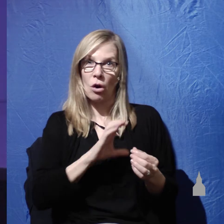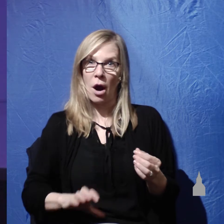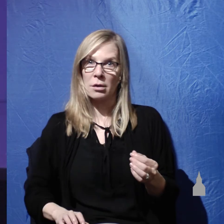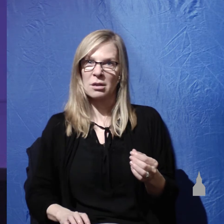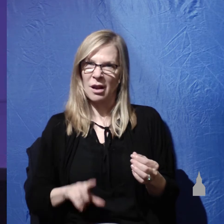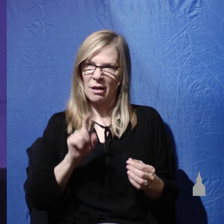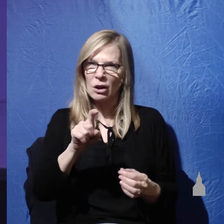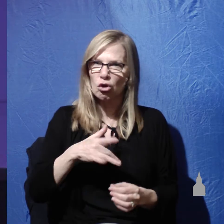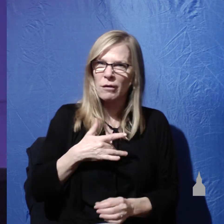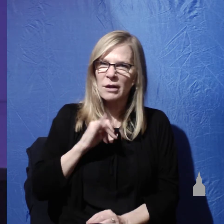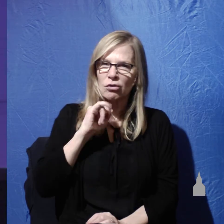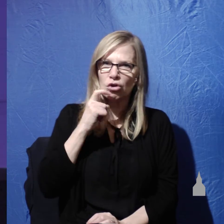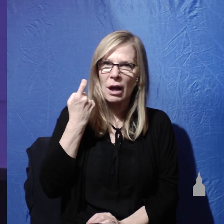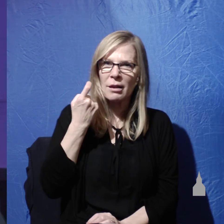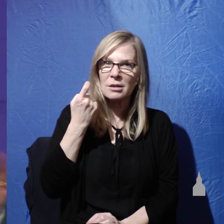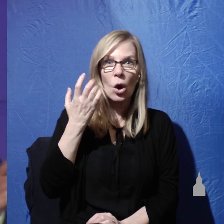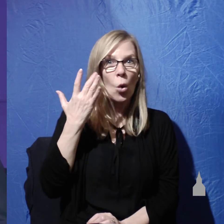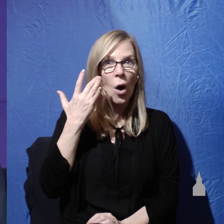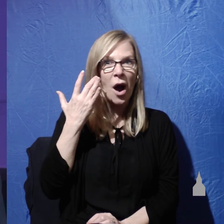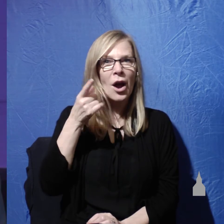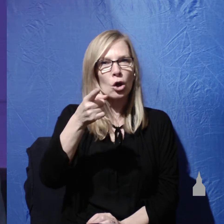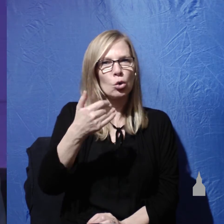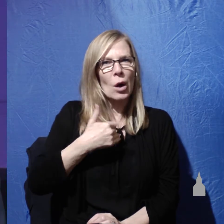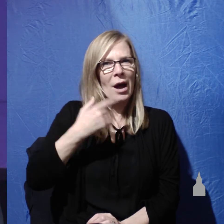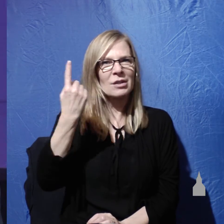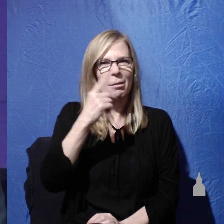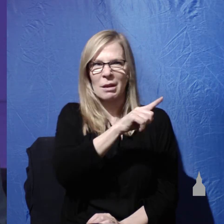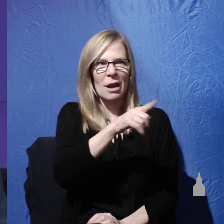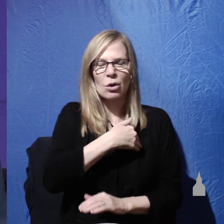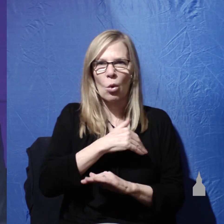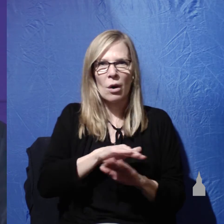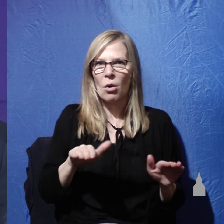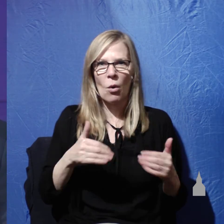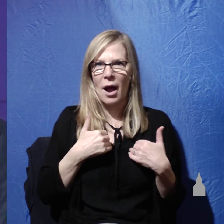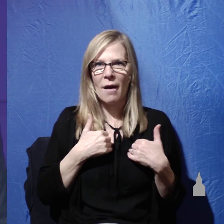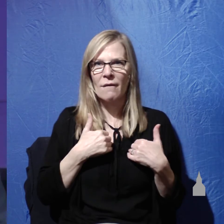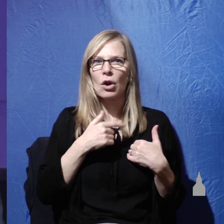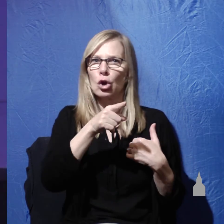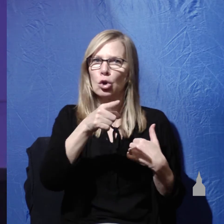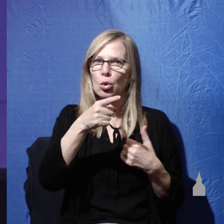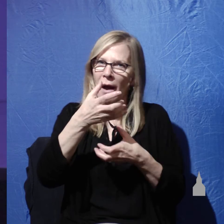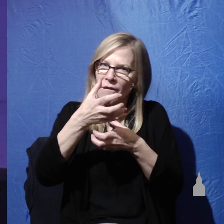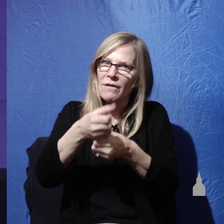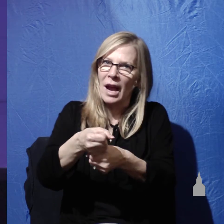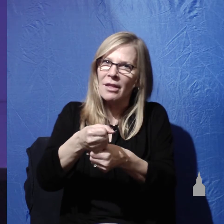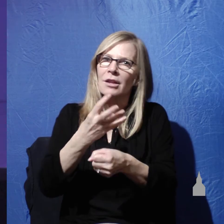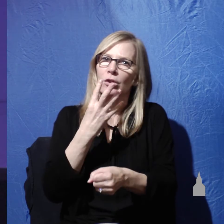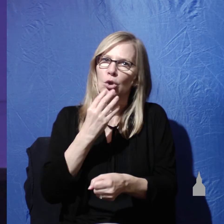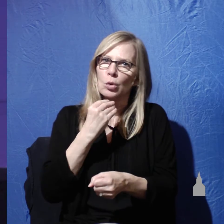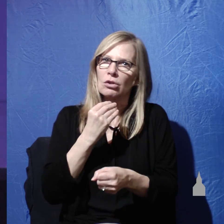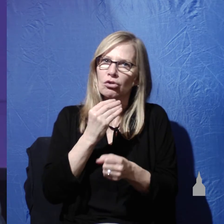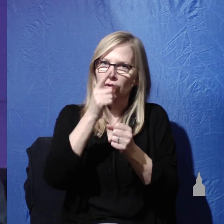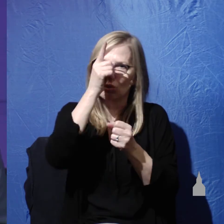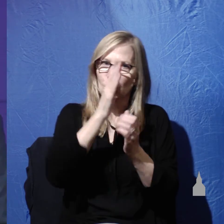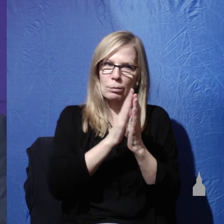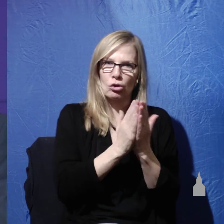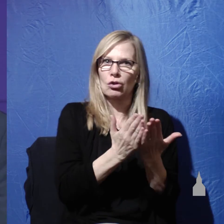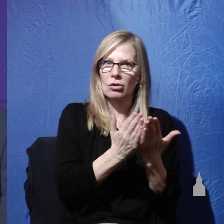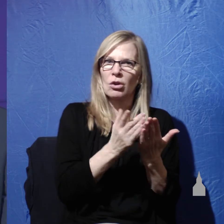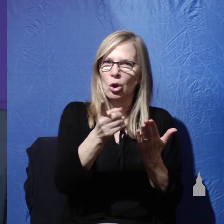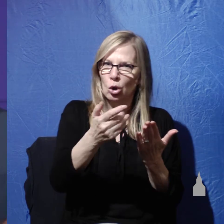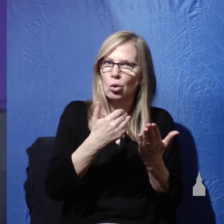ought to be jealous. Why? Because you have something they don't have. You have faith in the Jewish scriptures. You have faith in the Jewish